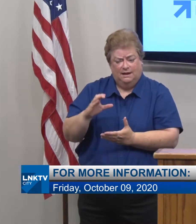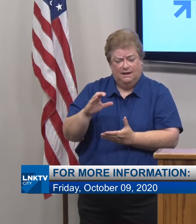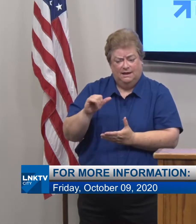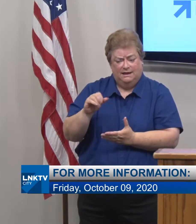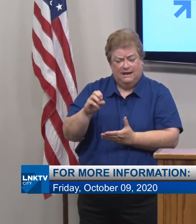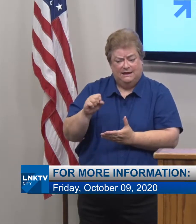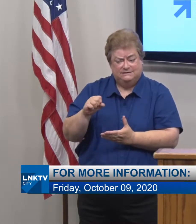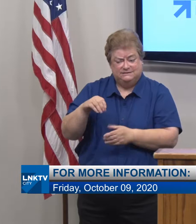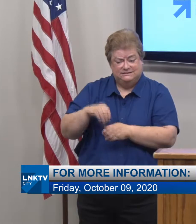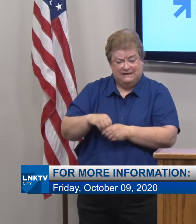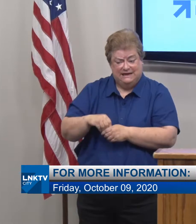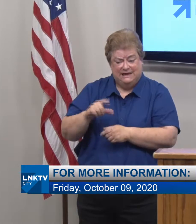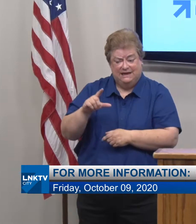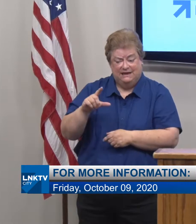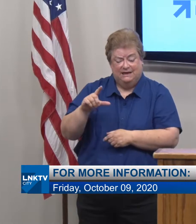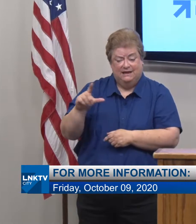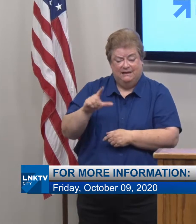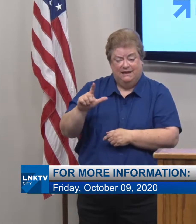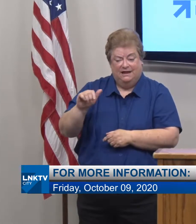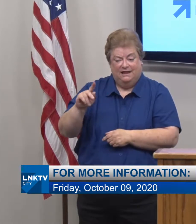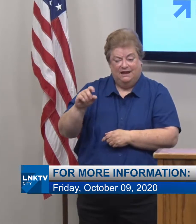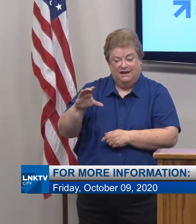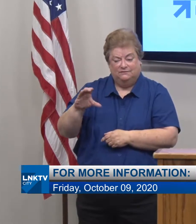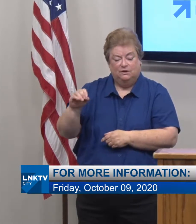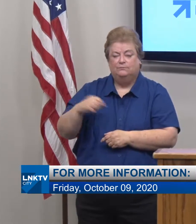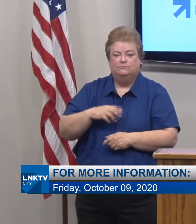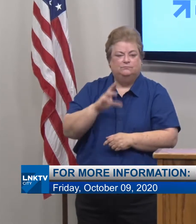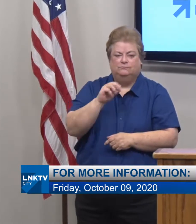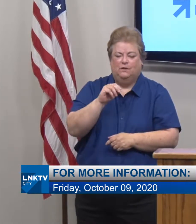season yet? No, we do not.